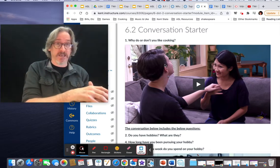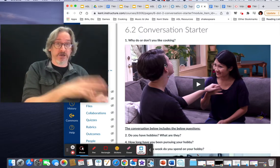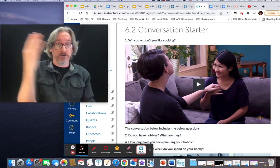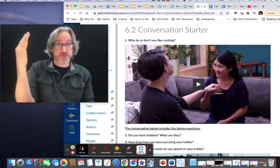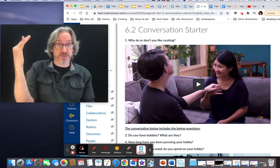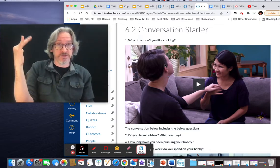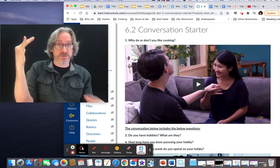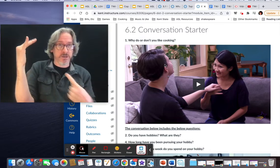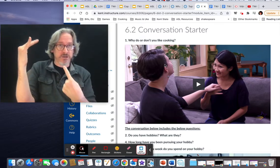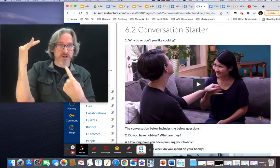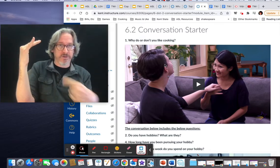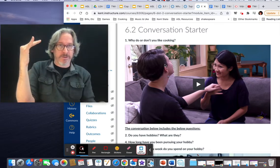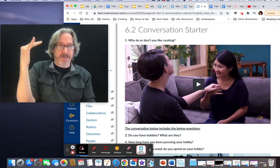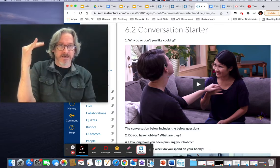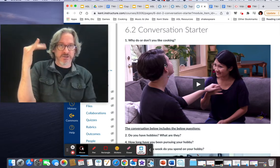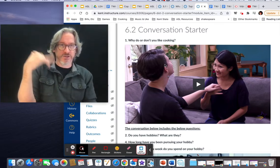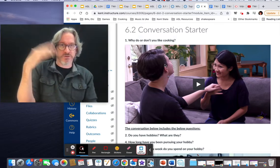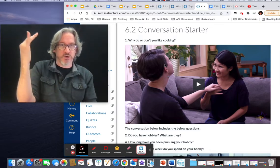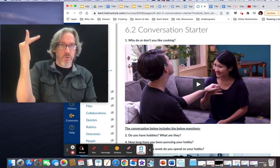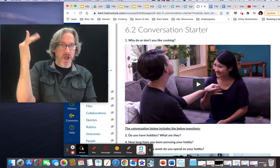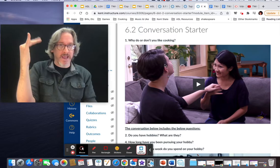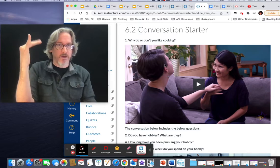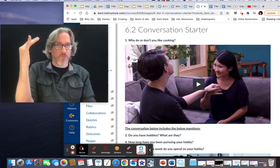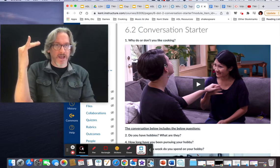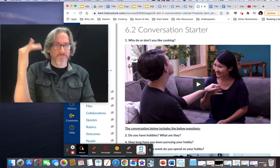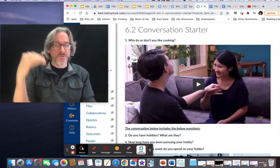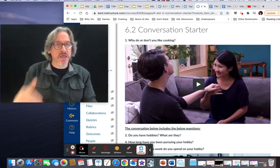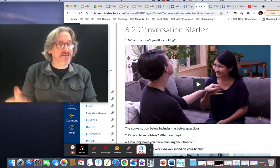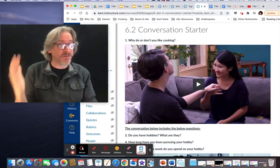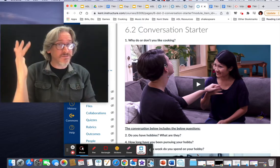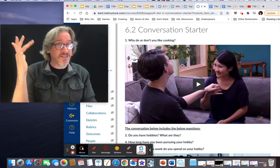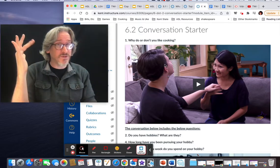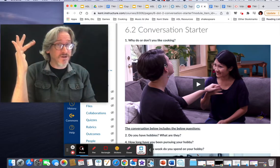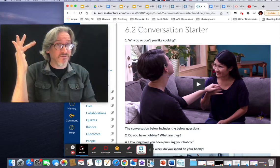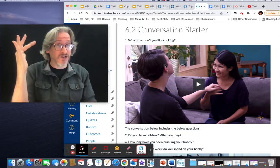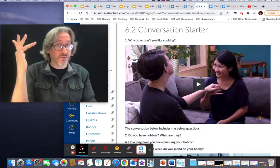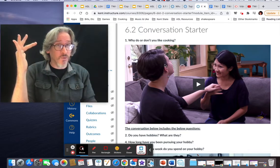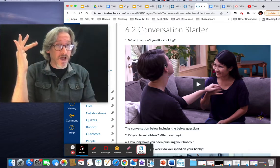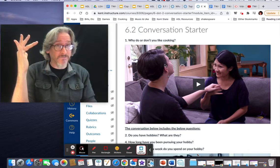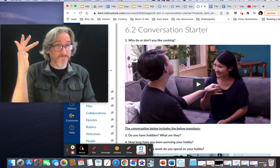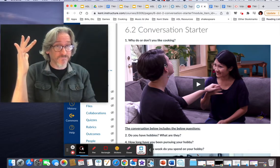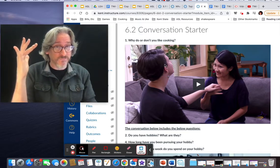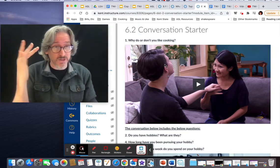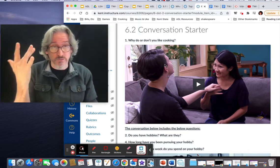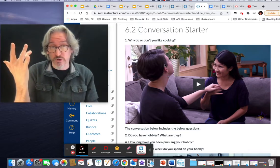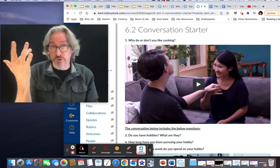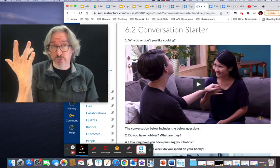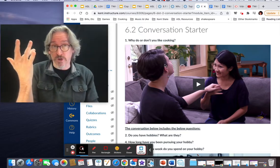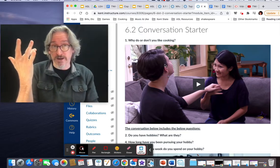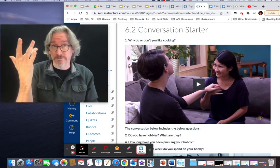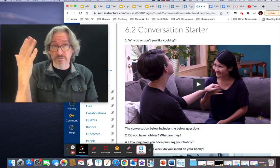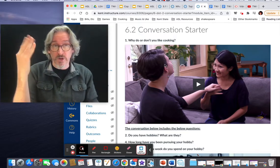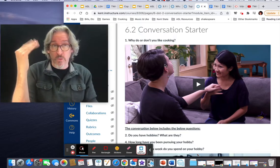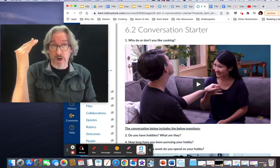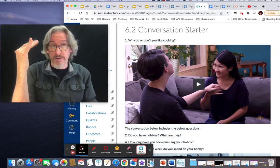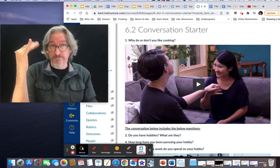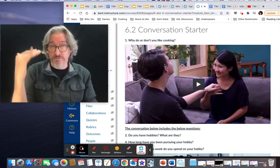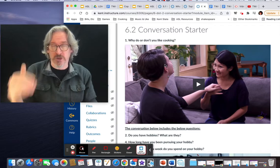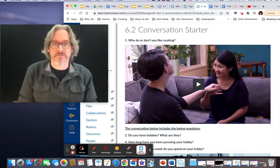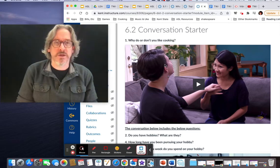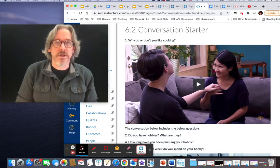it here. So this one she's not really paying attention to. So Y. Y. You'll sometimes see it with the middle finger. Y. Y.